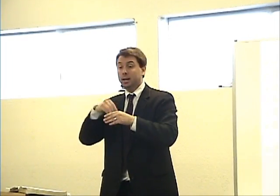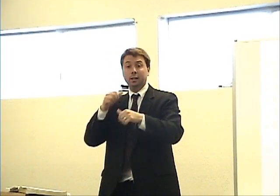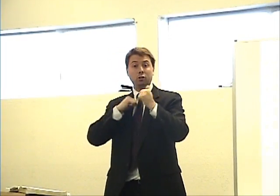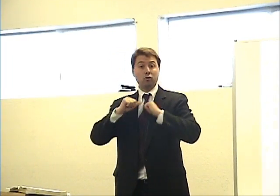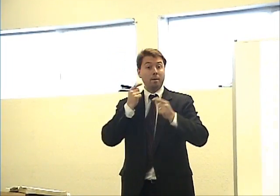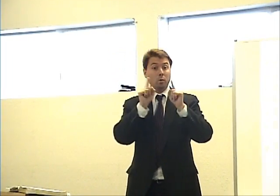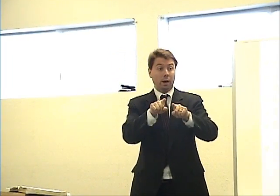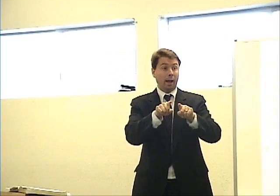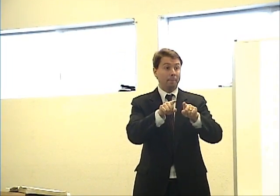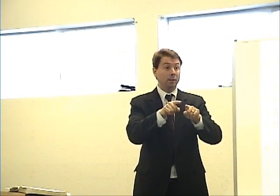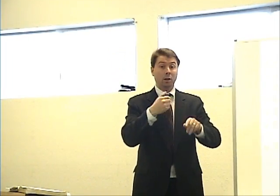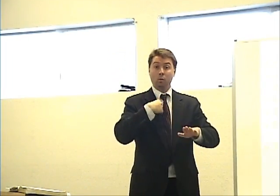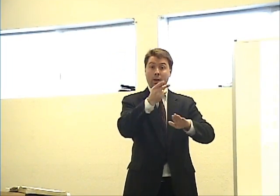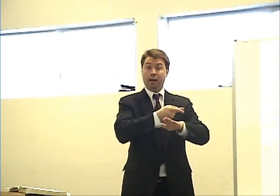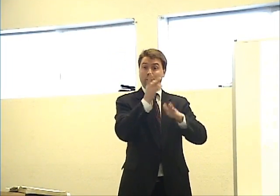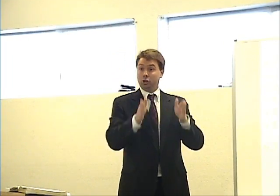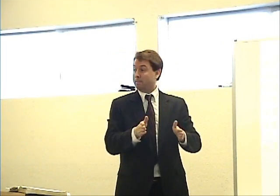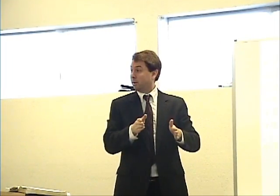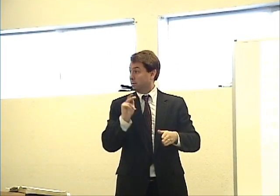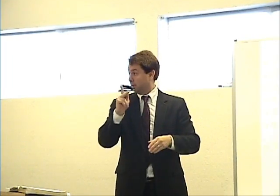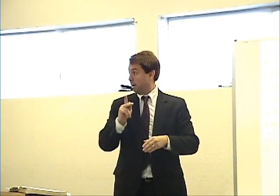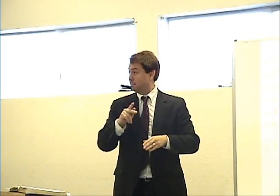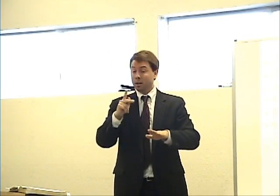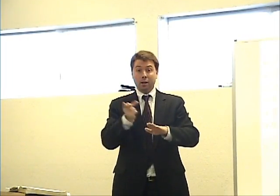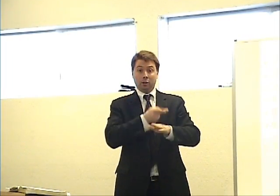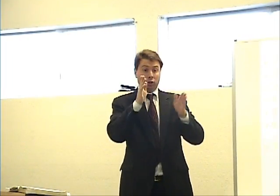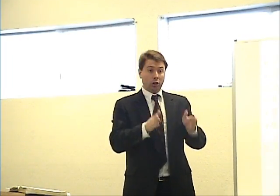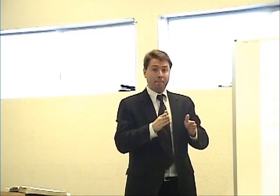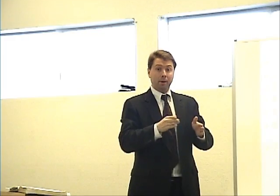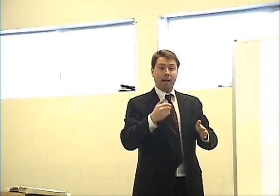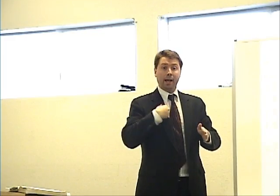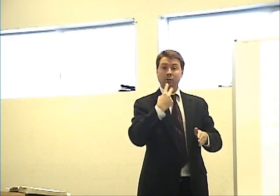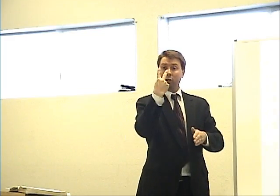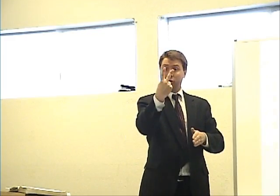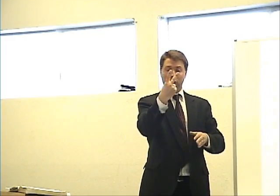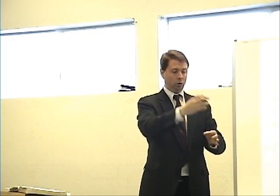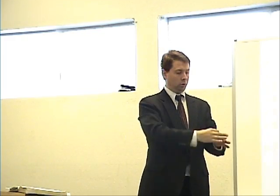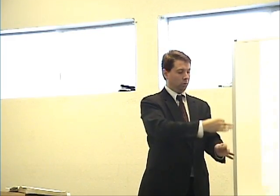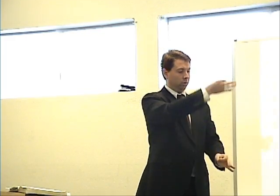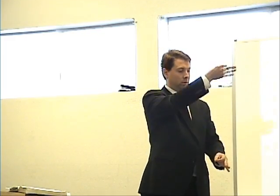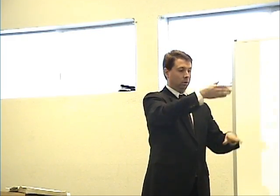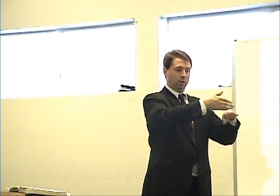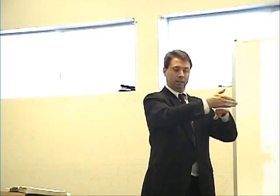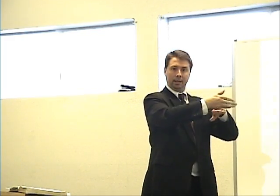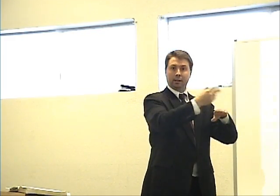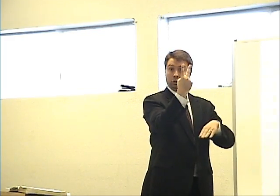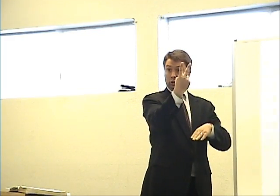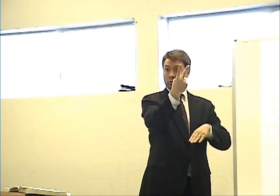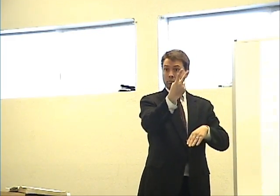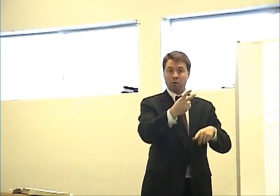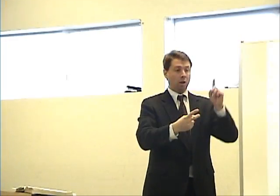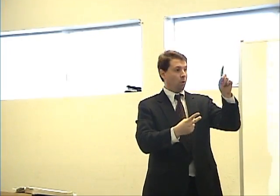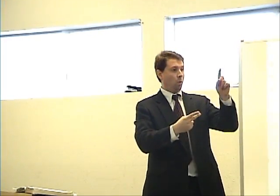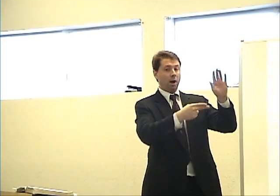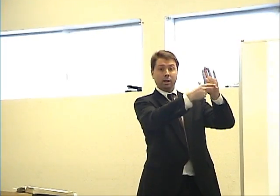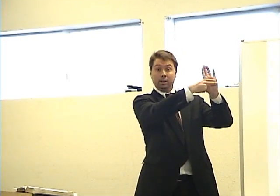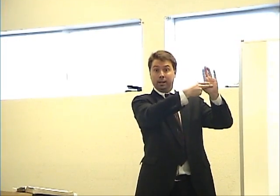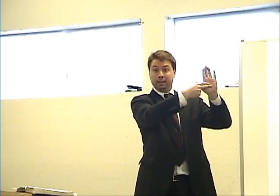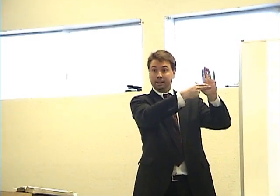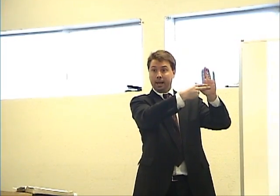In the drama, what happens? You have a shepherd. Okay? The shepherd has two sticks. Two. One is